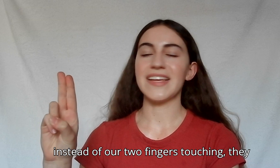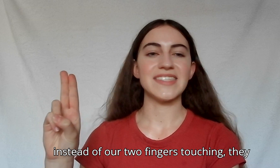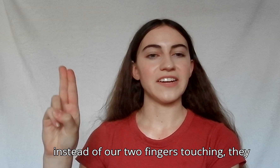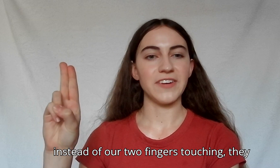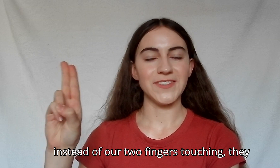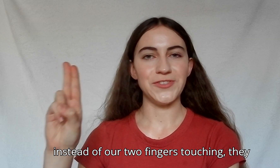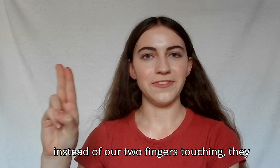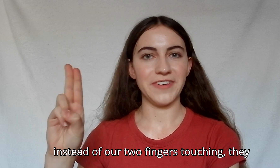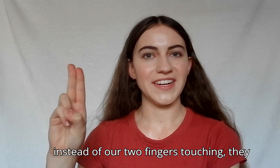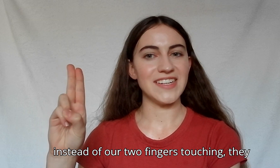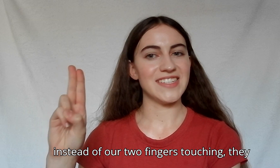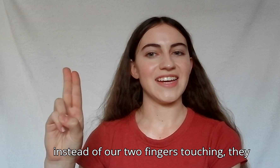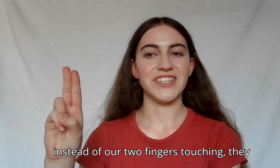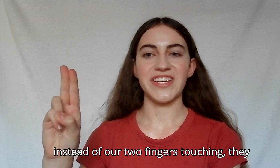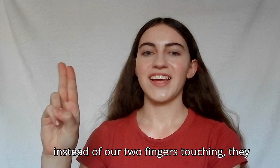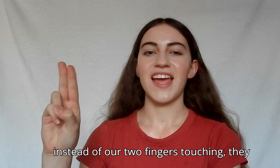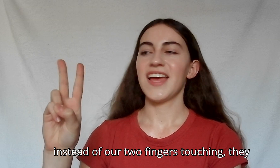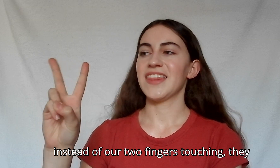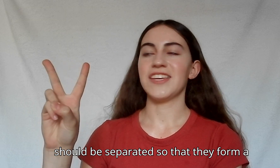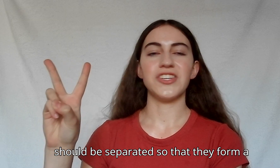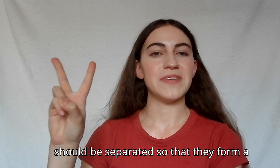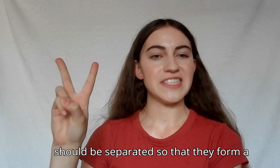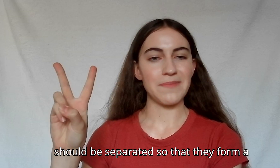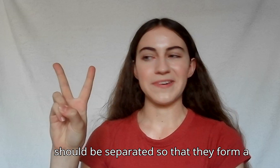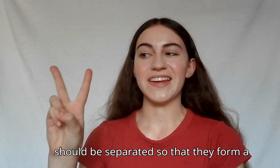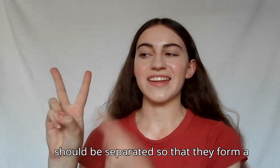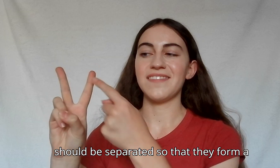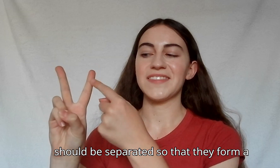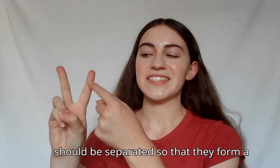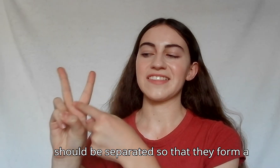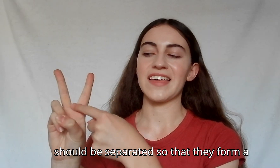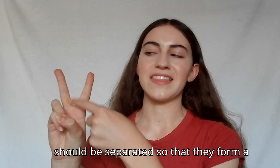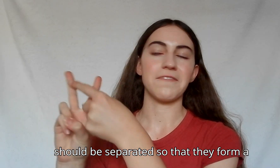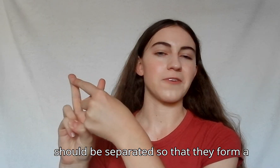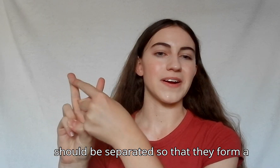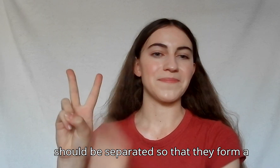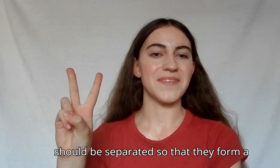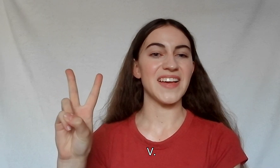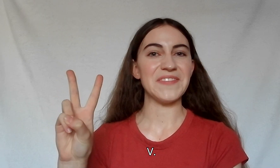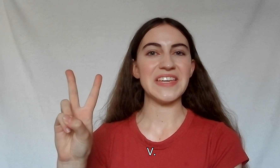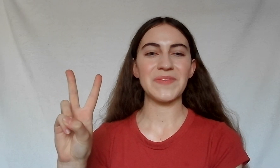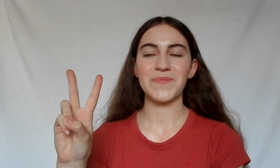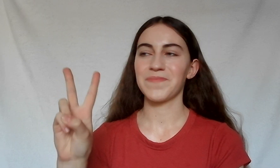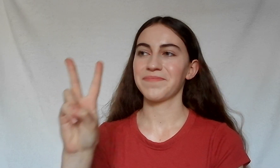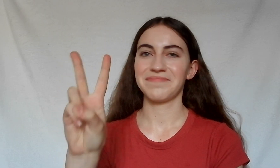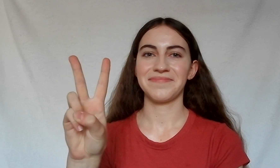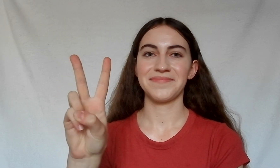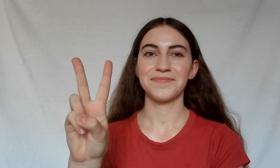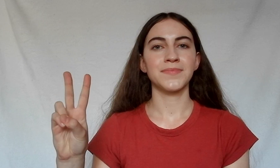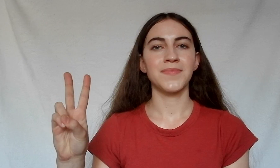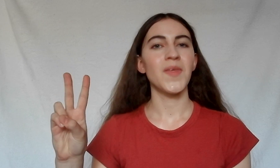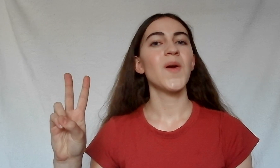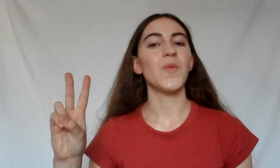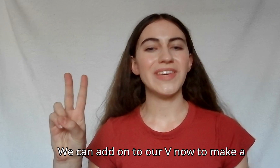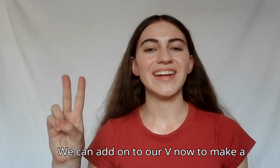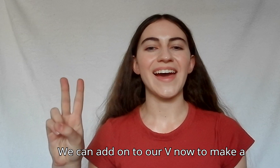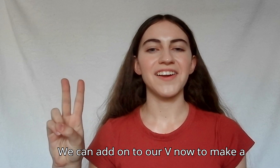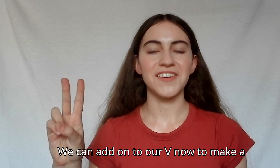instead of our two fingers touching, they should be separated so that they form a V. We can add on to